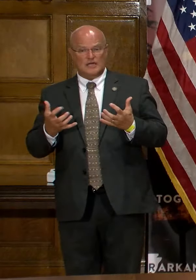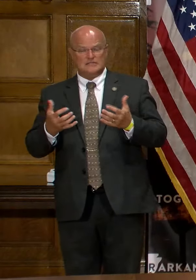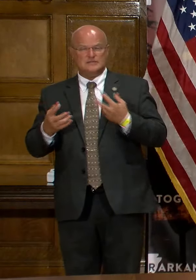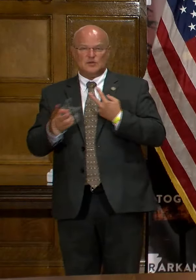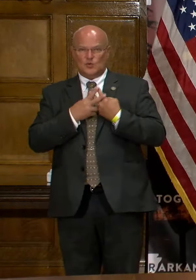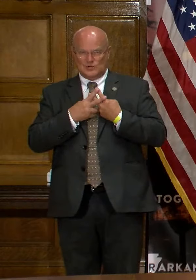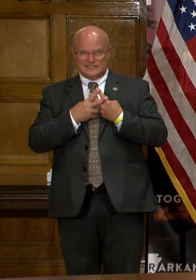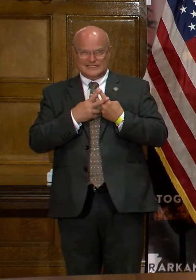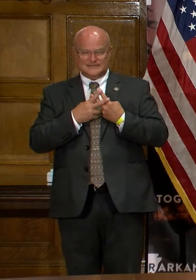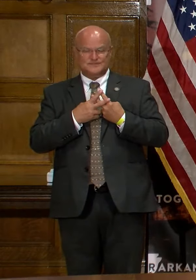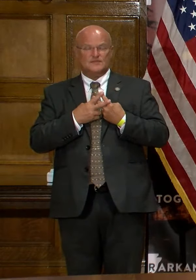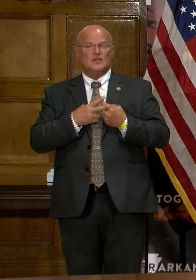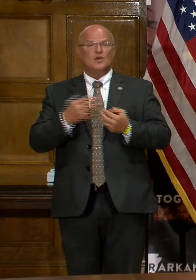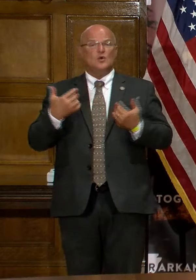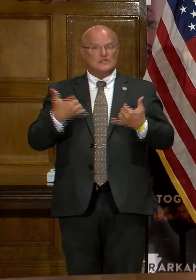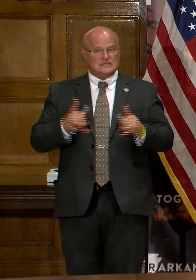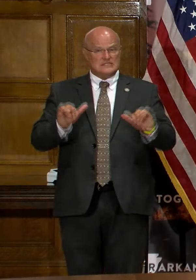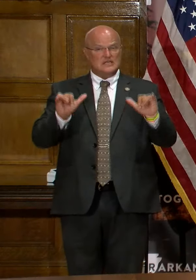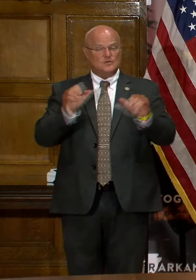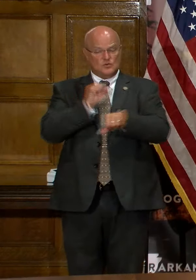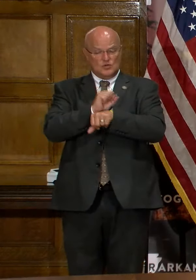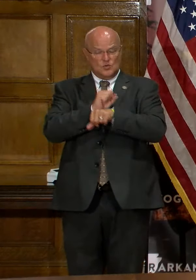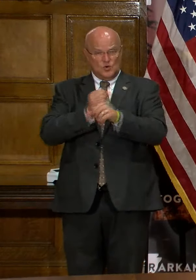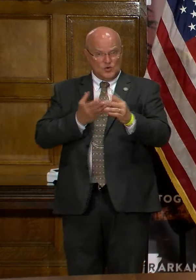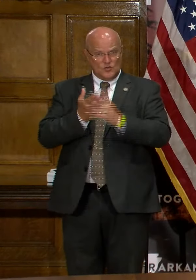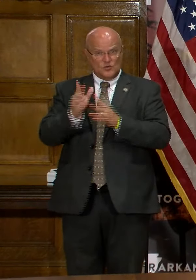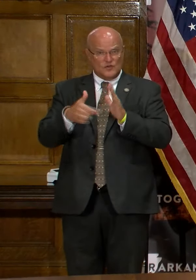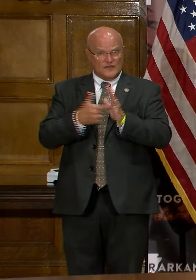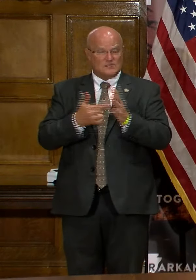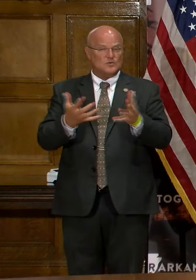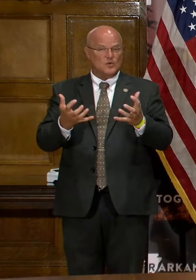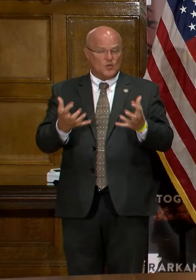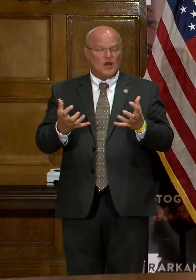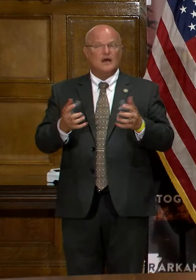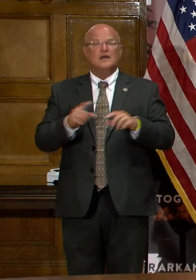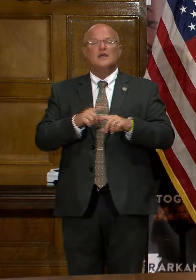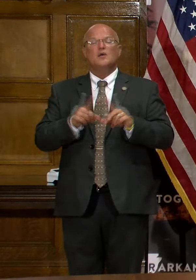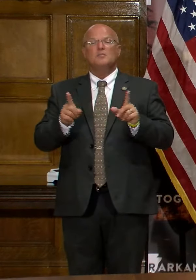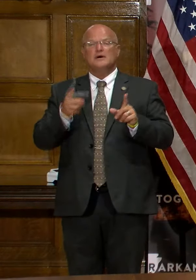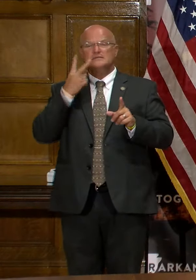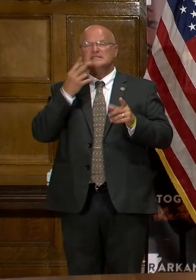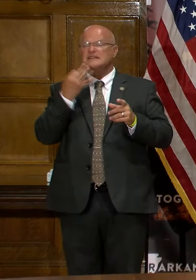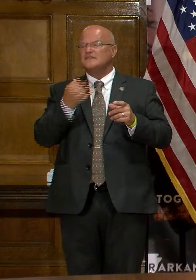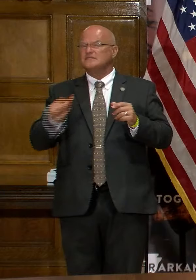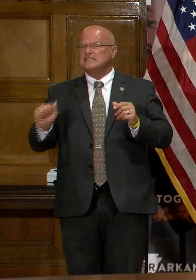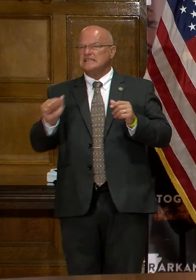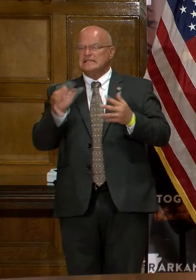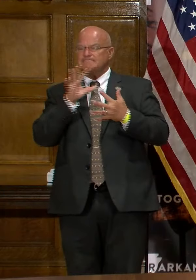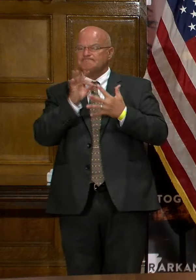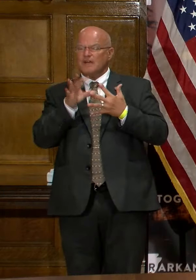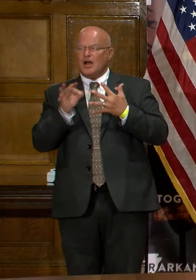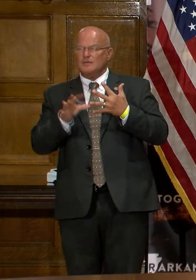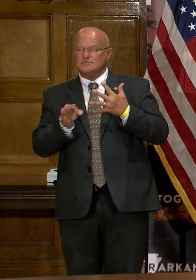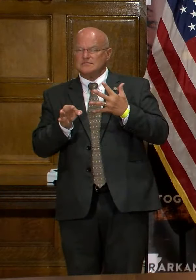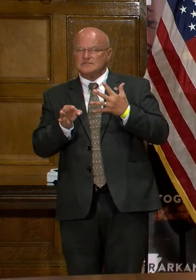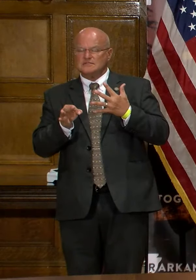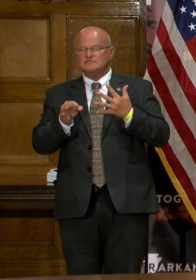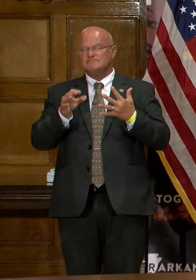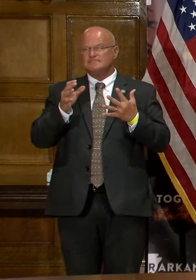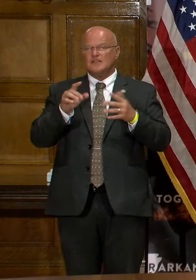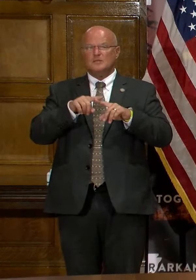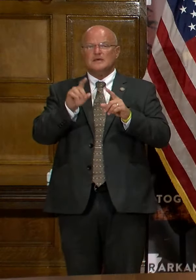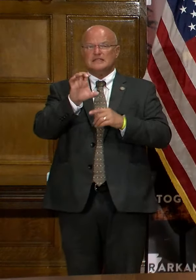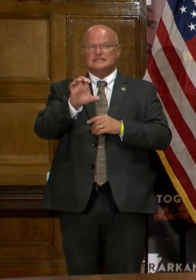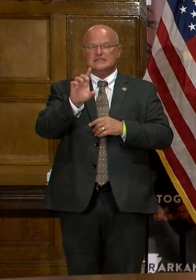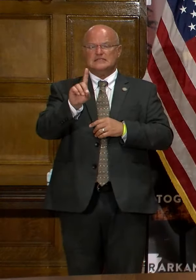be quarantined. We still want to work through this, and so we're seeing if there's any options whatsoever, but the